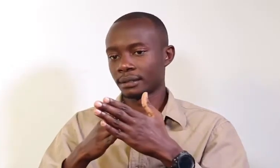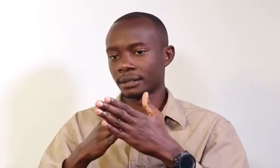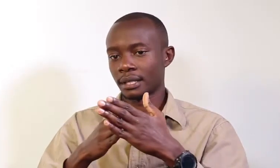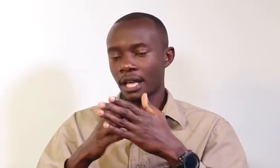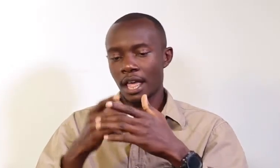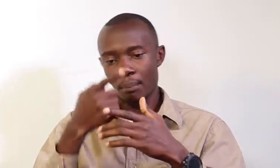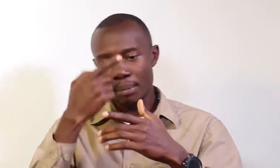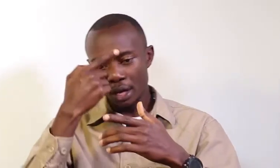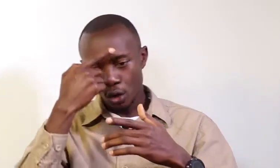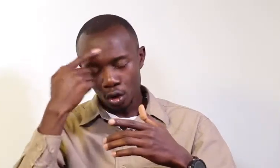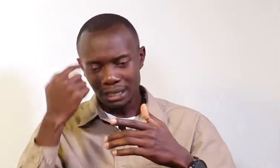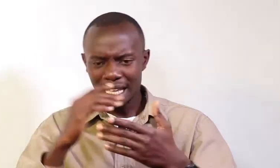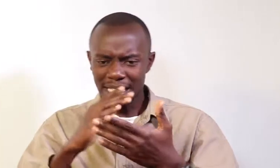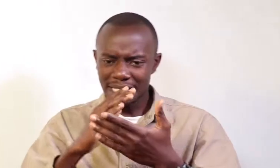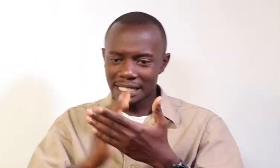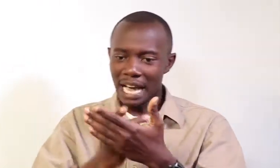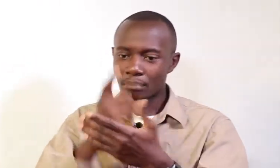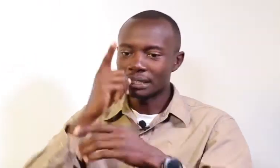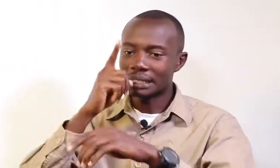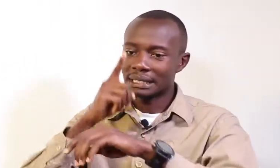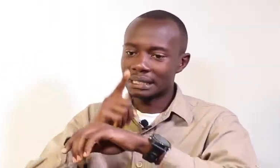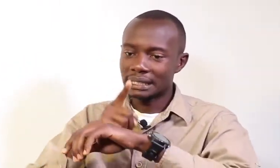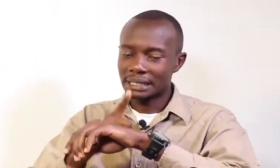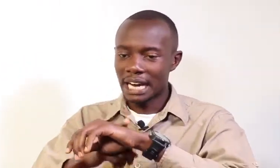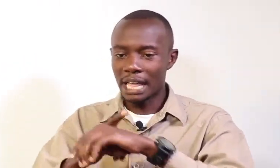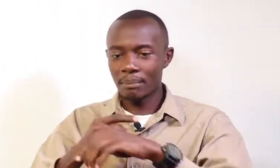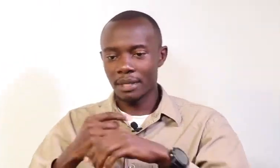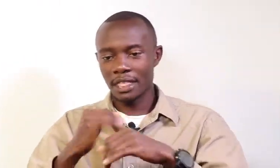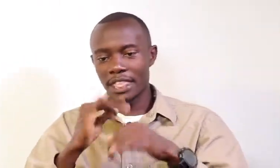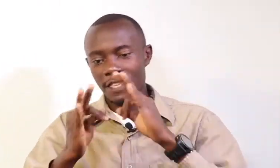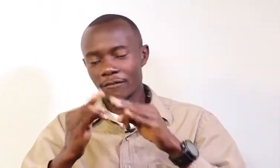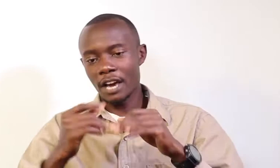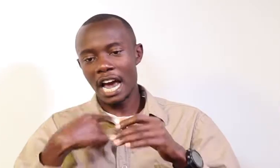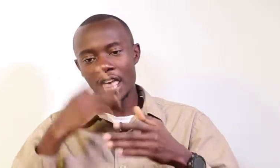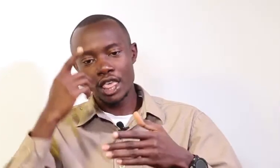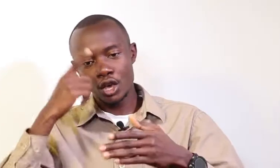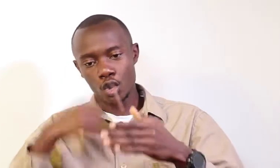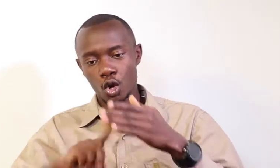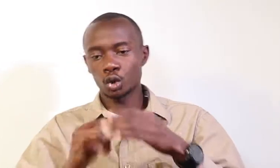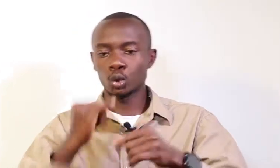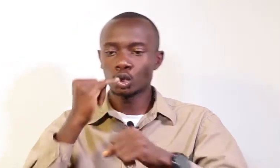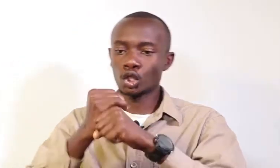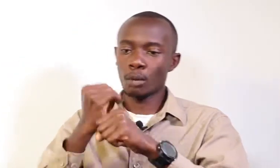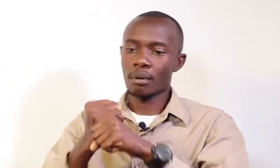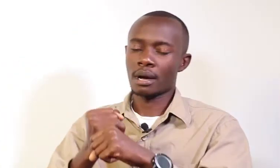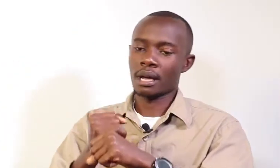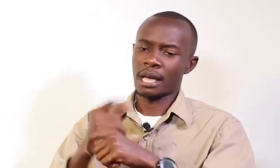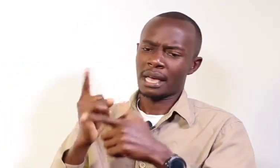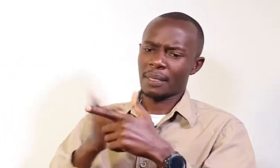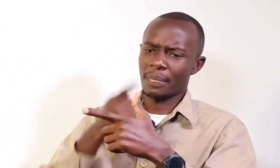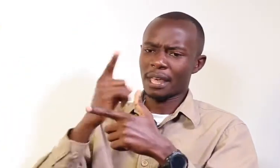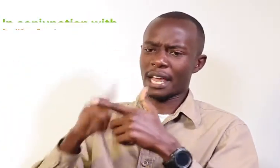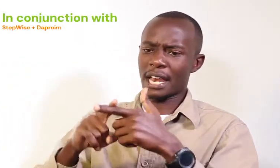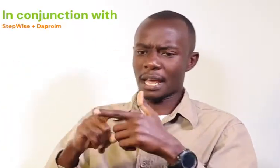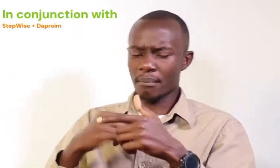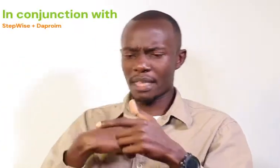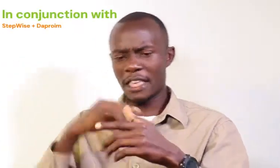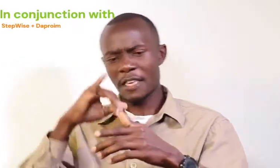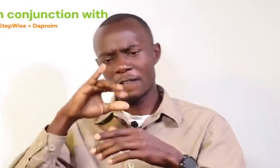Communication barrier. Because sometimes I go to